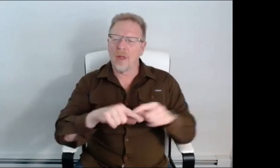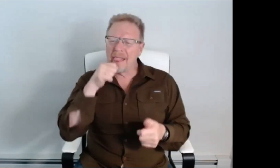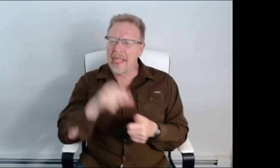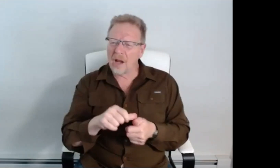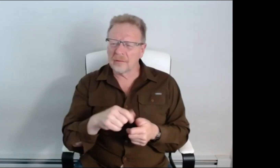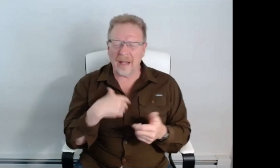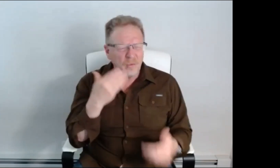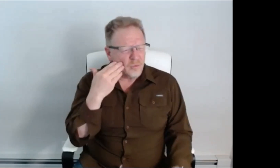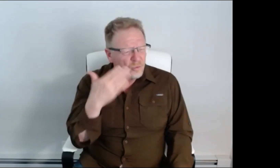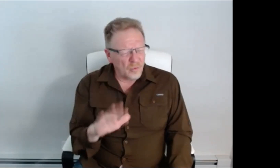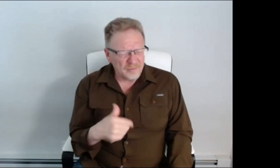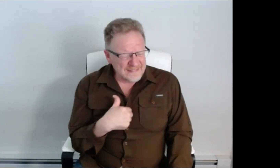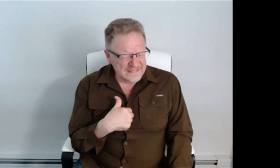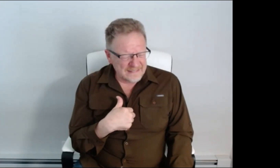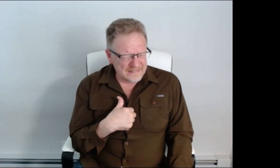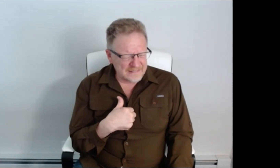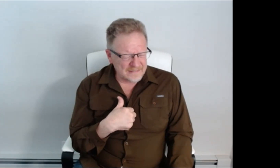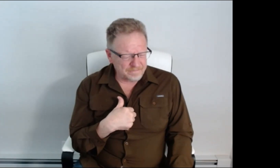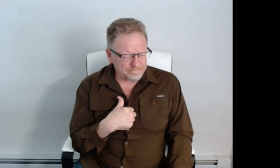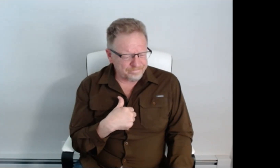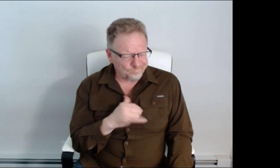know. I mean,